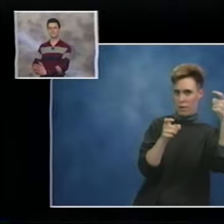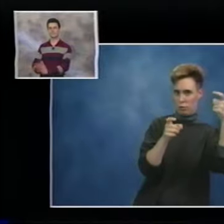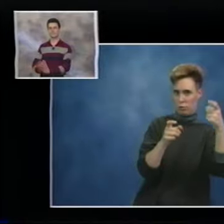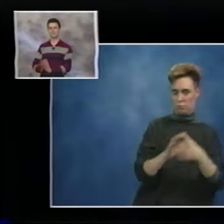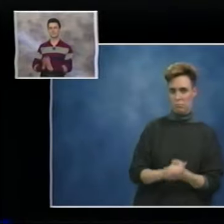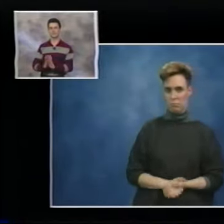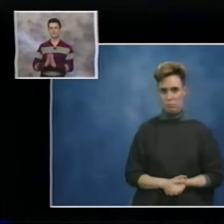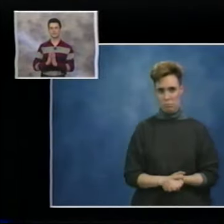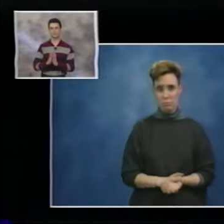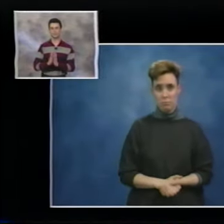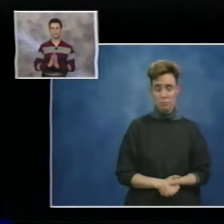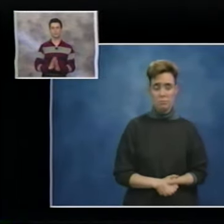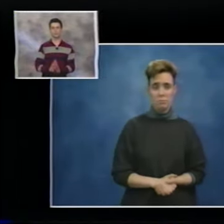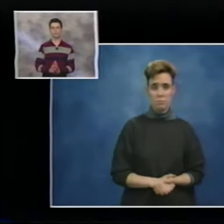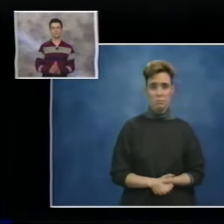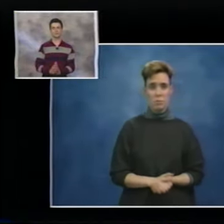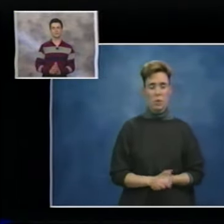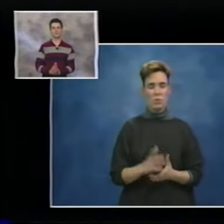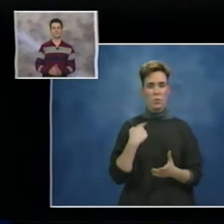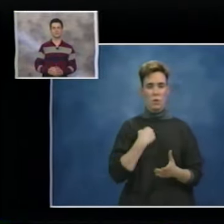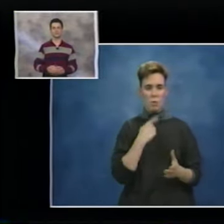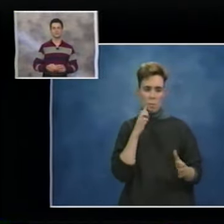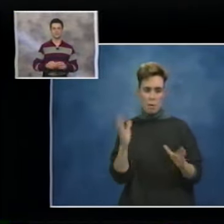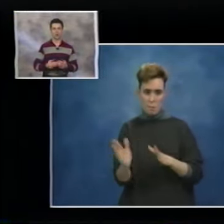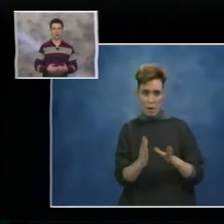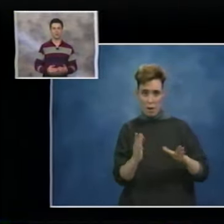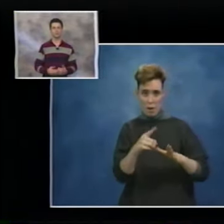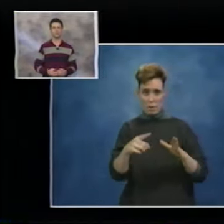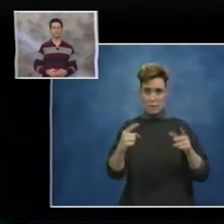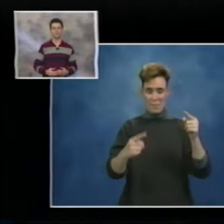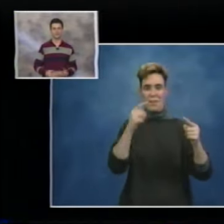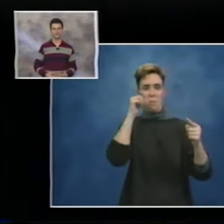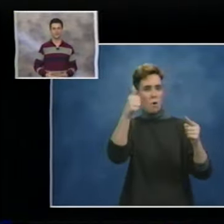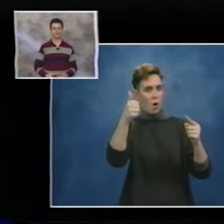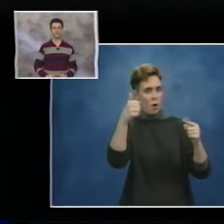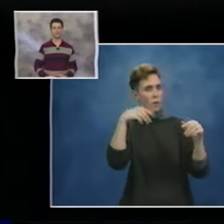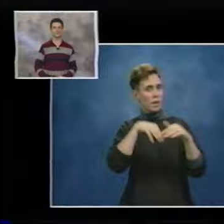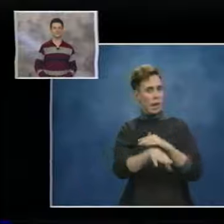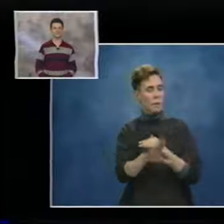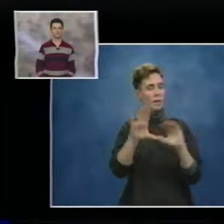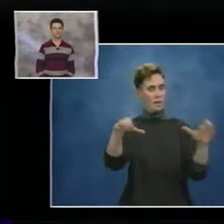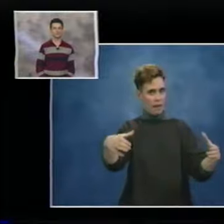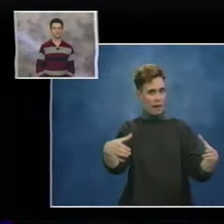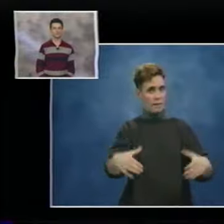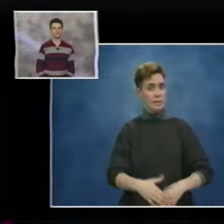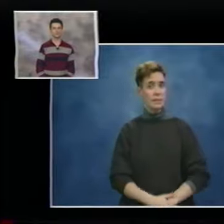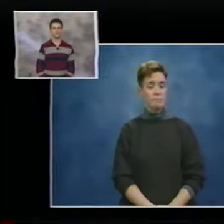So we will prepare this debate tomorrow when we come into class.